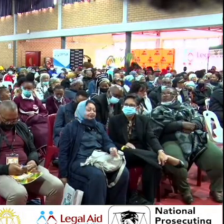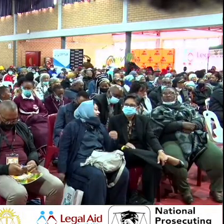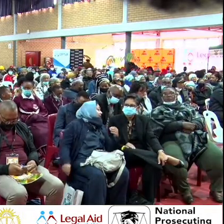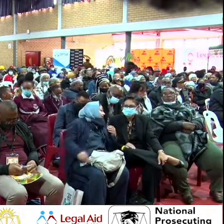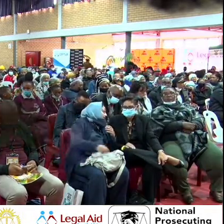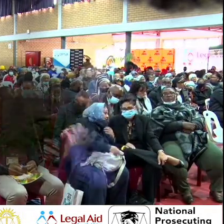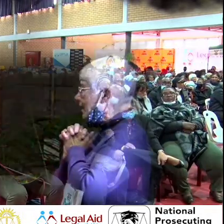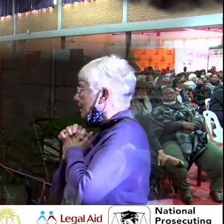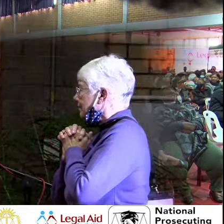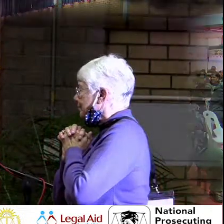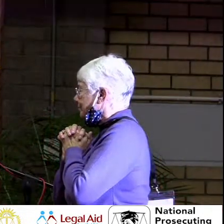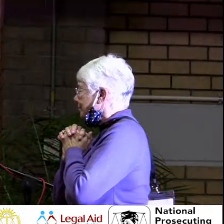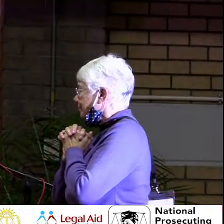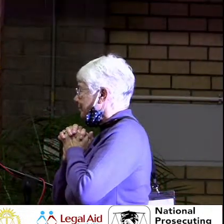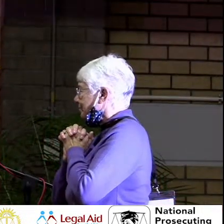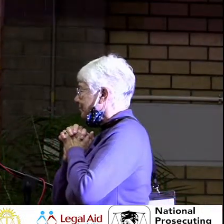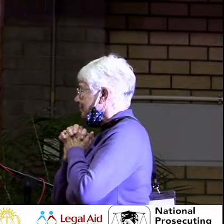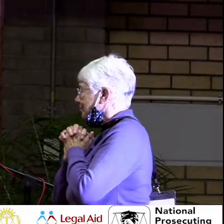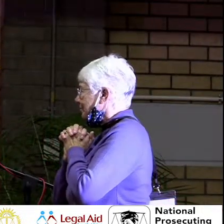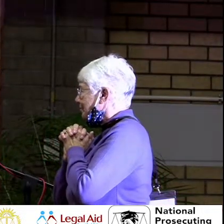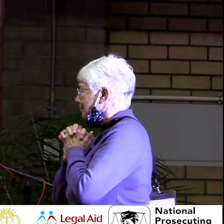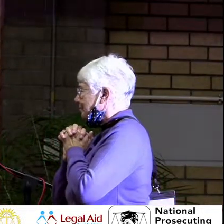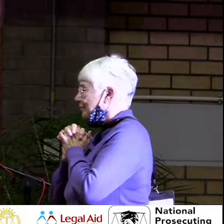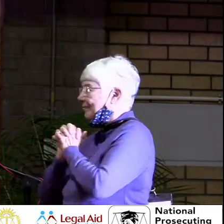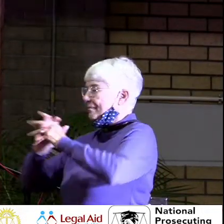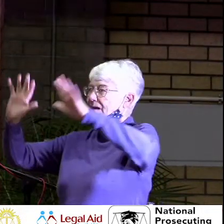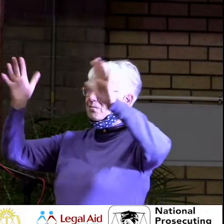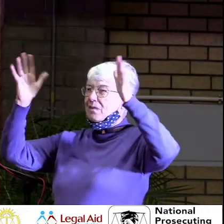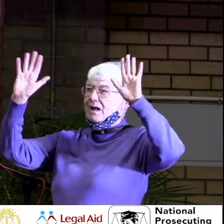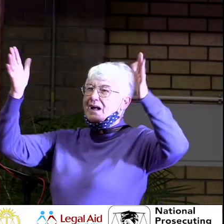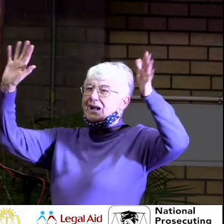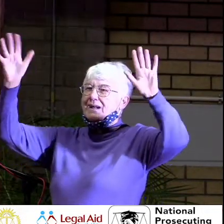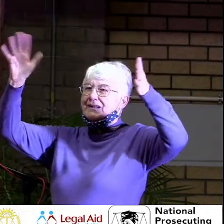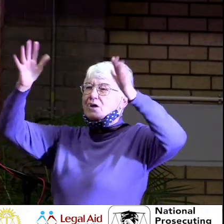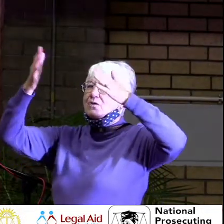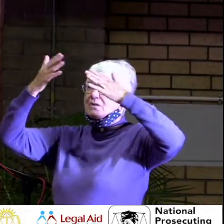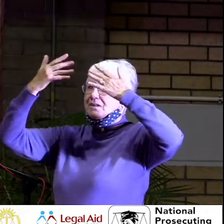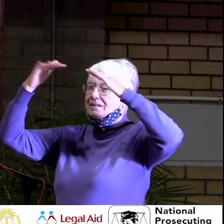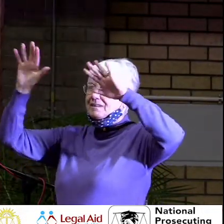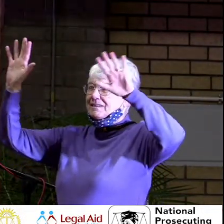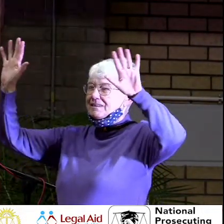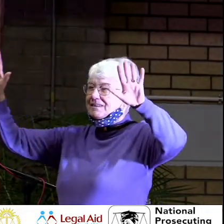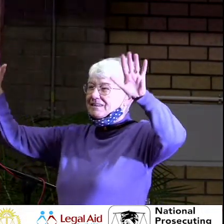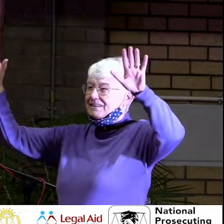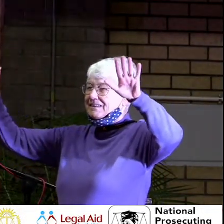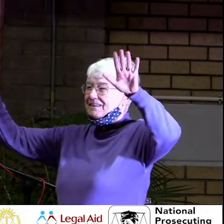Dames en heren, ladies and gentlemen,